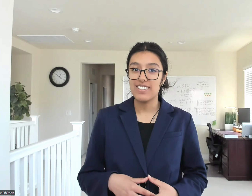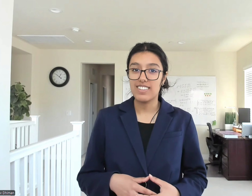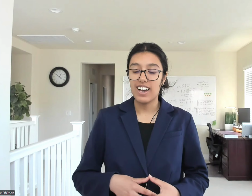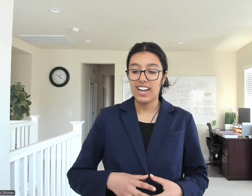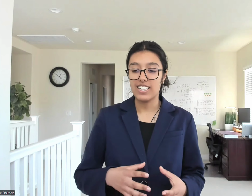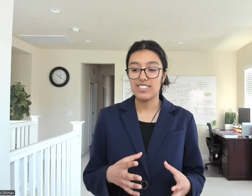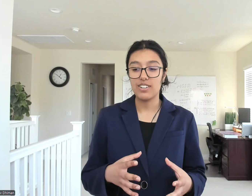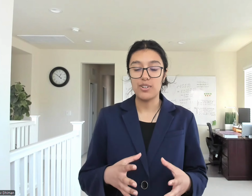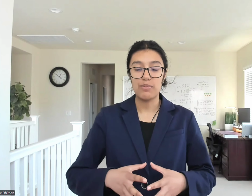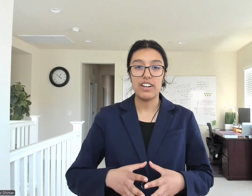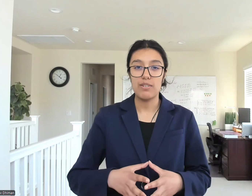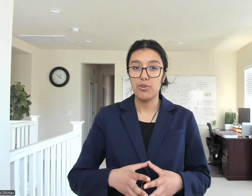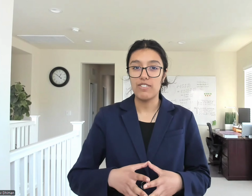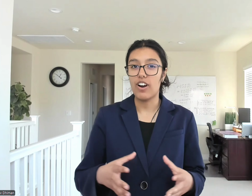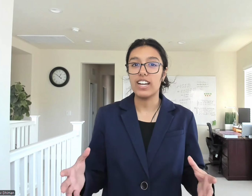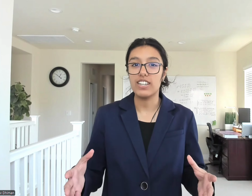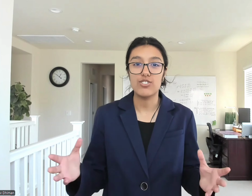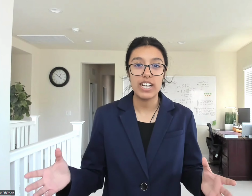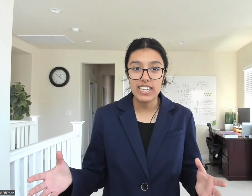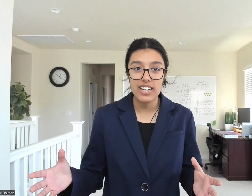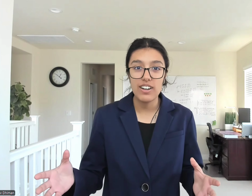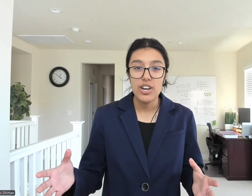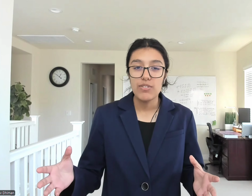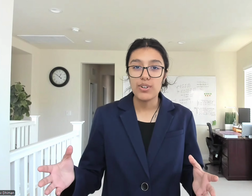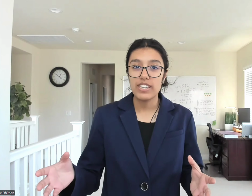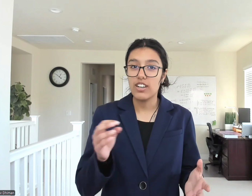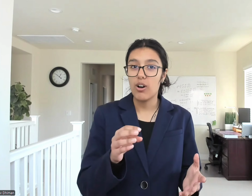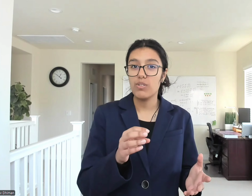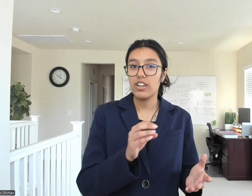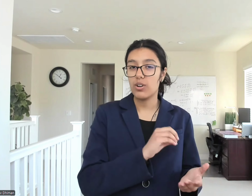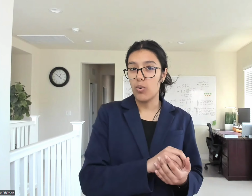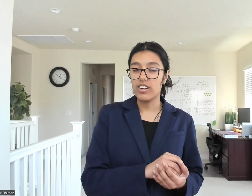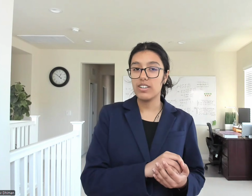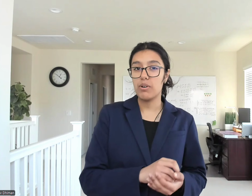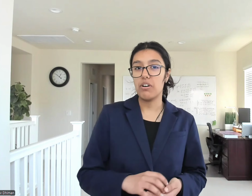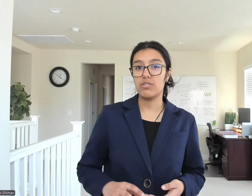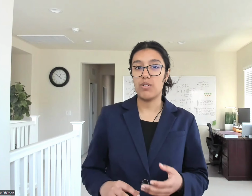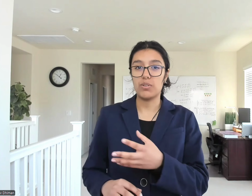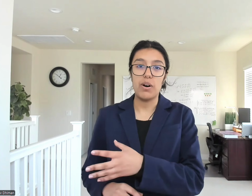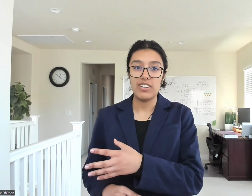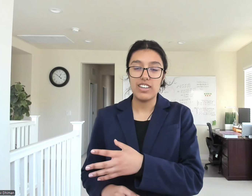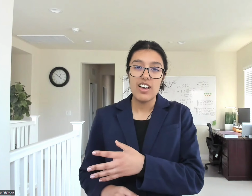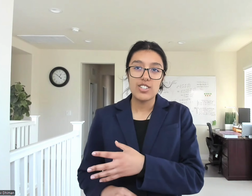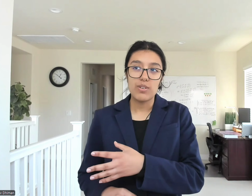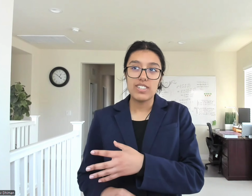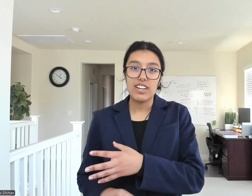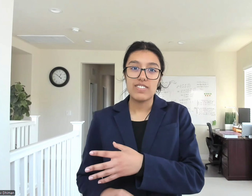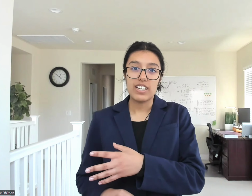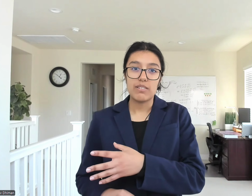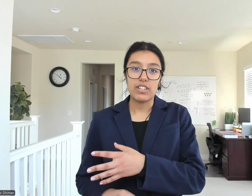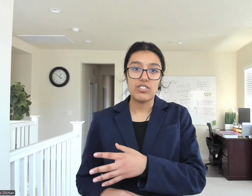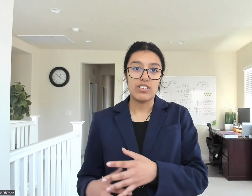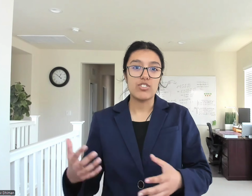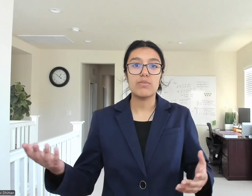myself is that I need to incorporate a more variety of training data, focusing not only on quantity, but also on quality. So instead